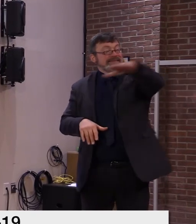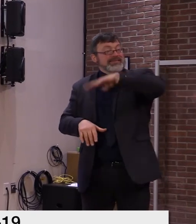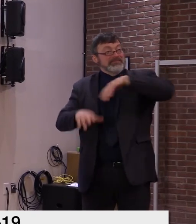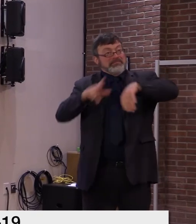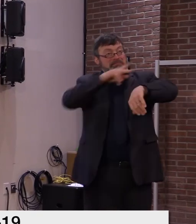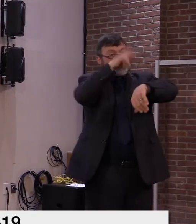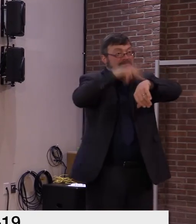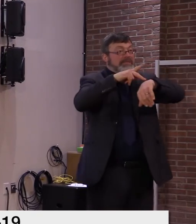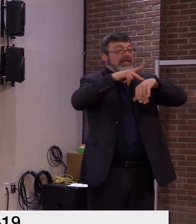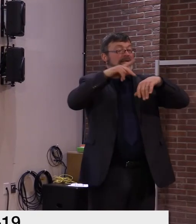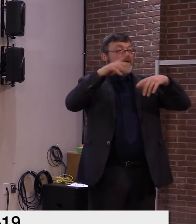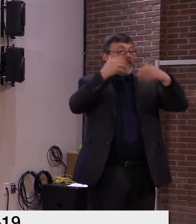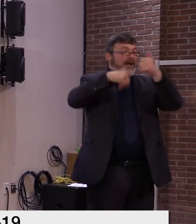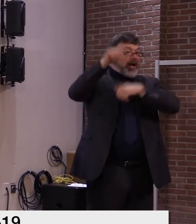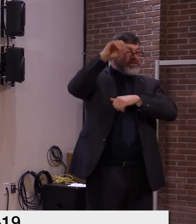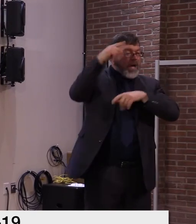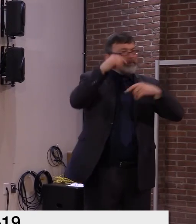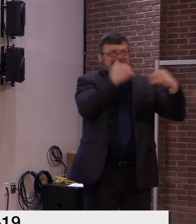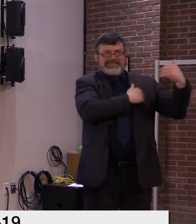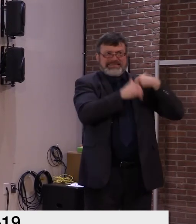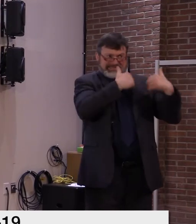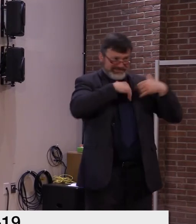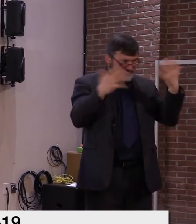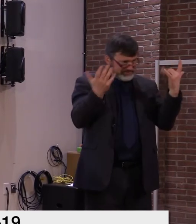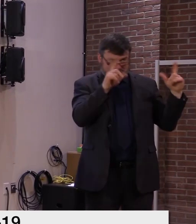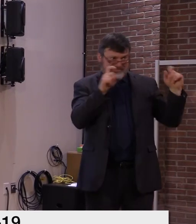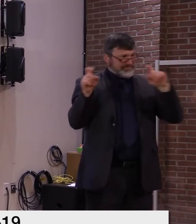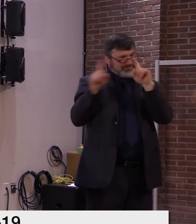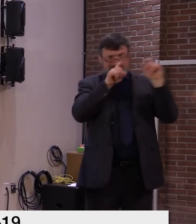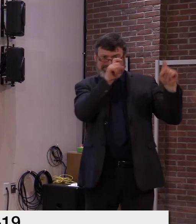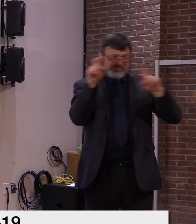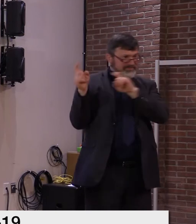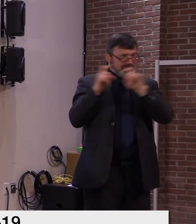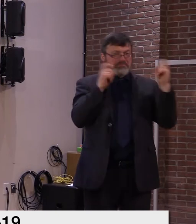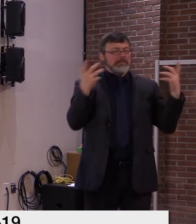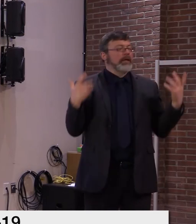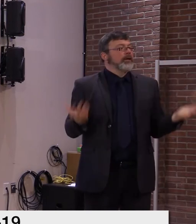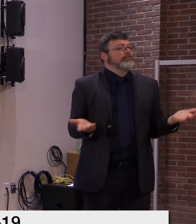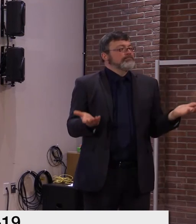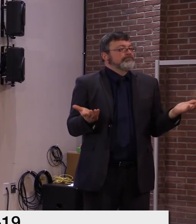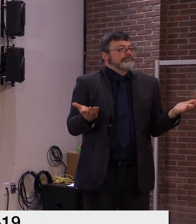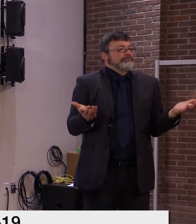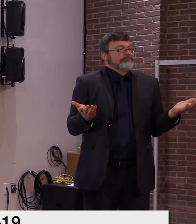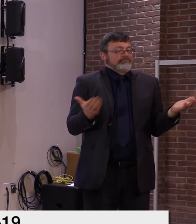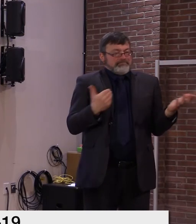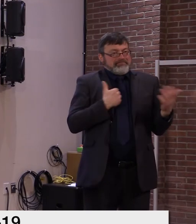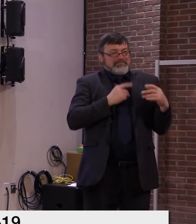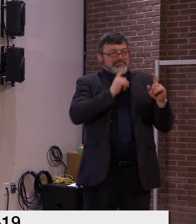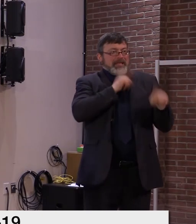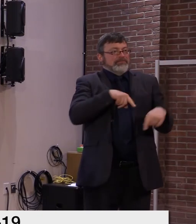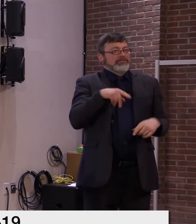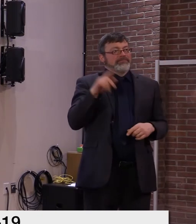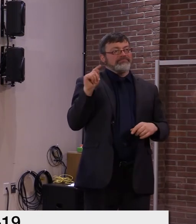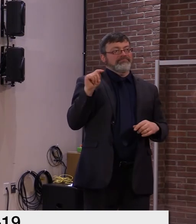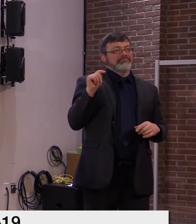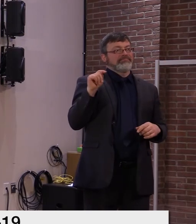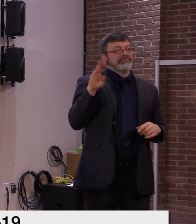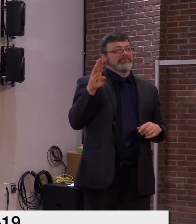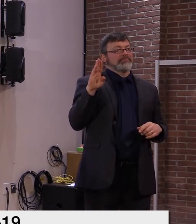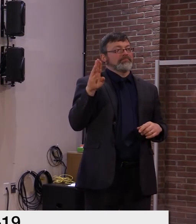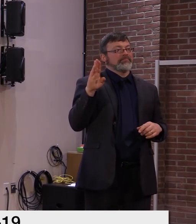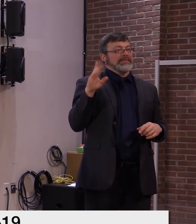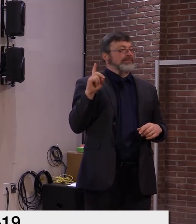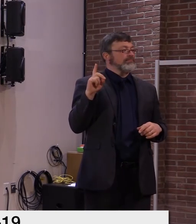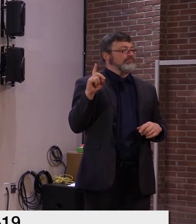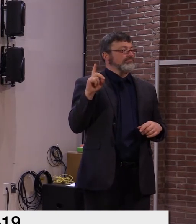to vaccination and getting the recovery process oriented. We also don't really have an understanding of what the conditions will be like in June, but